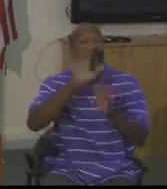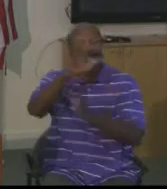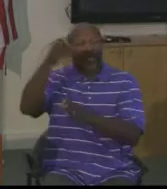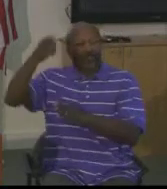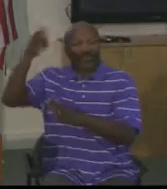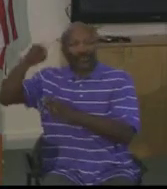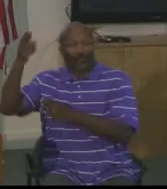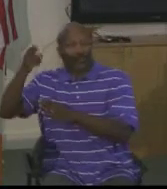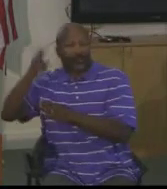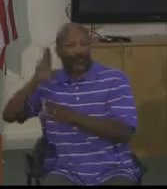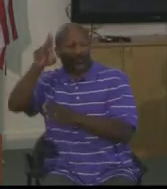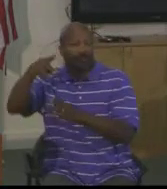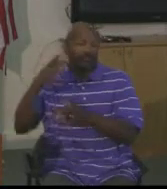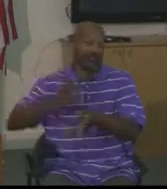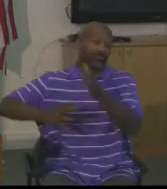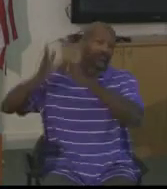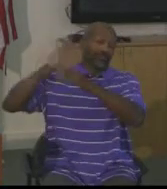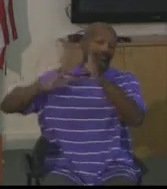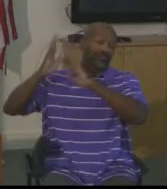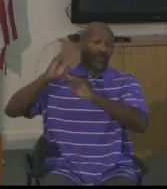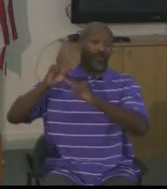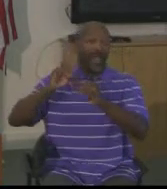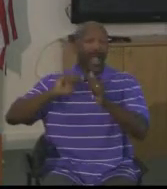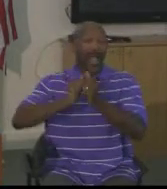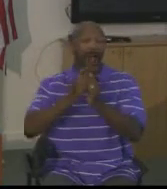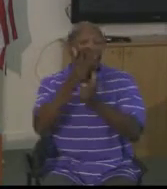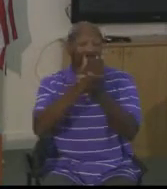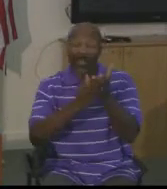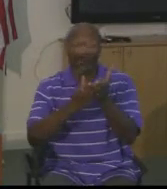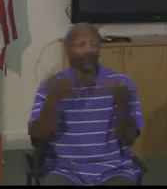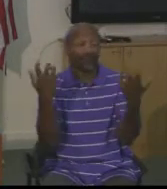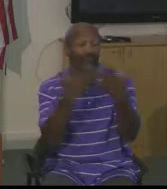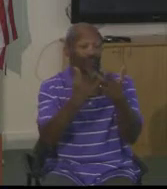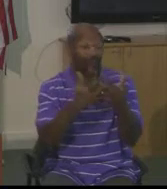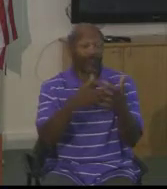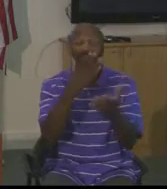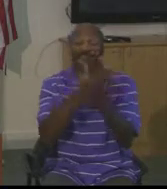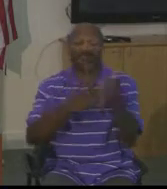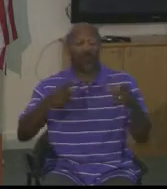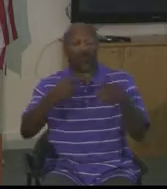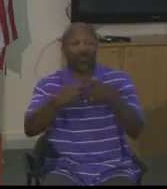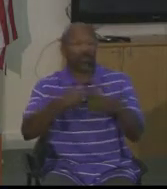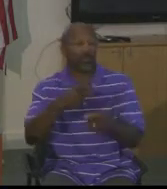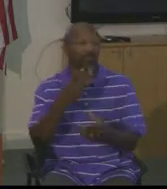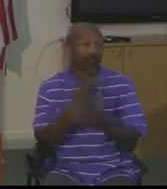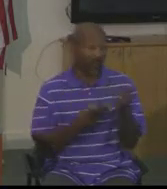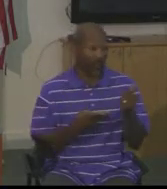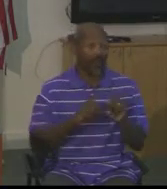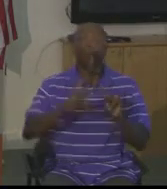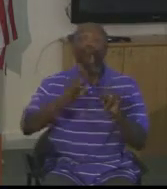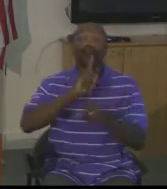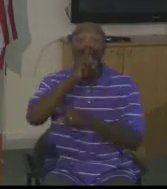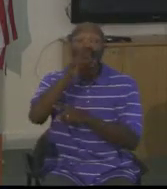many examples of compatible processors. But the original one was an Intel